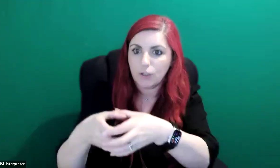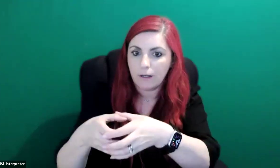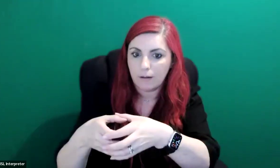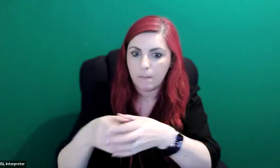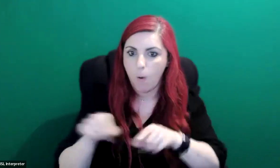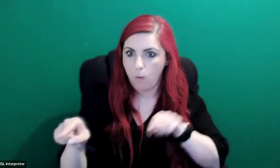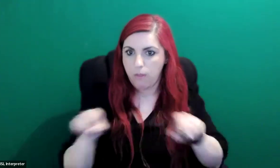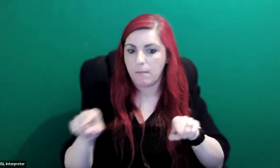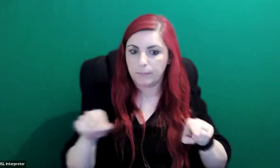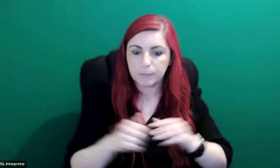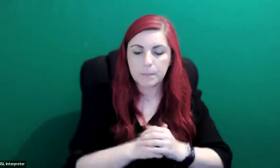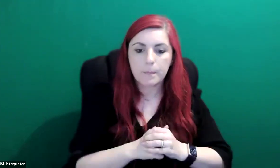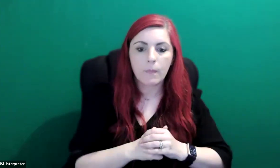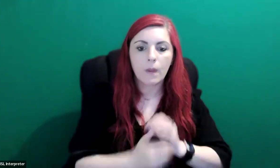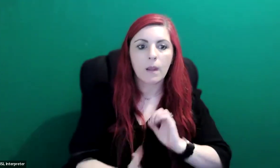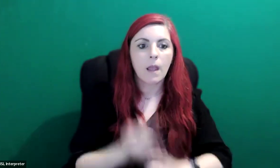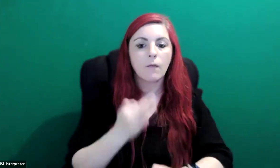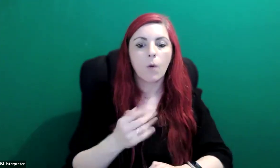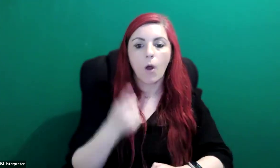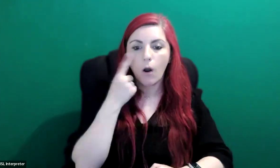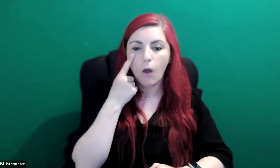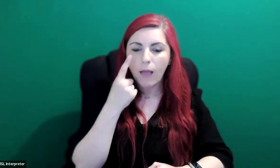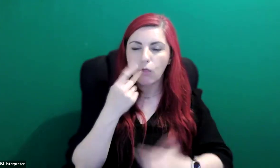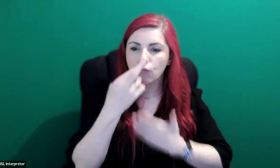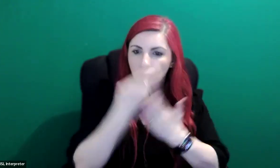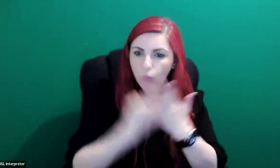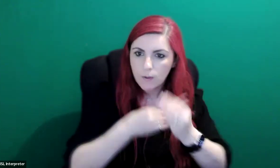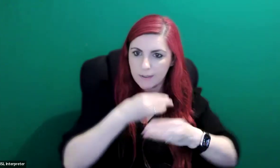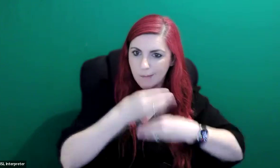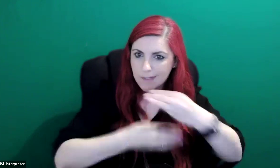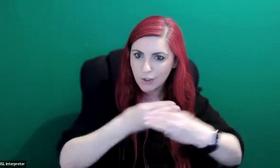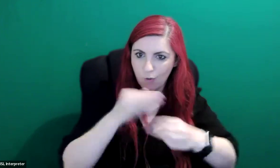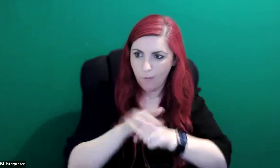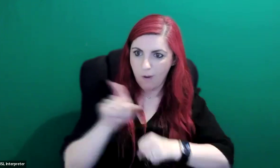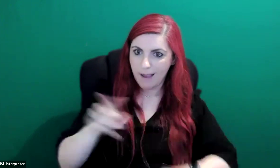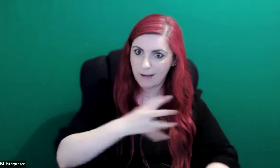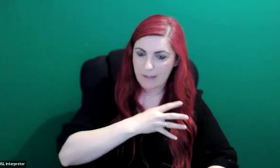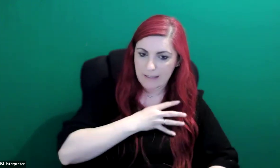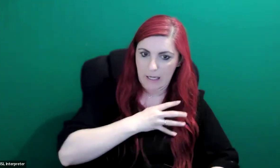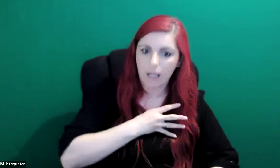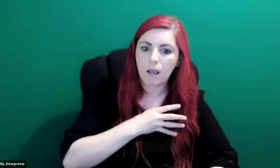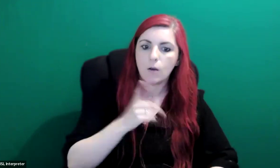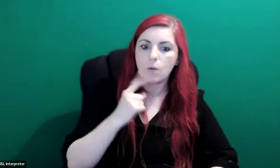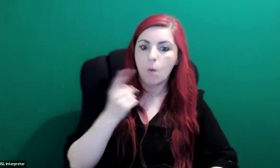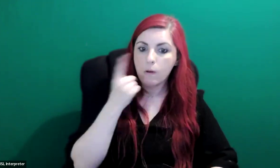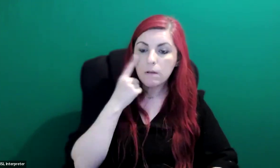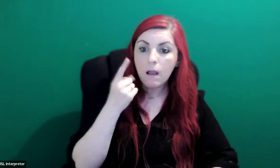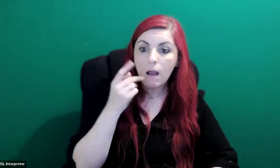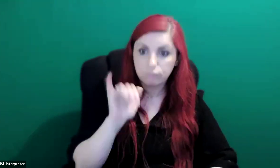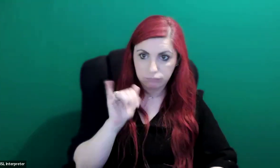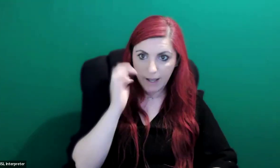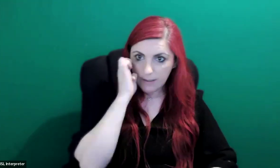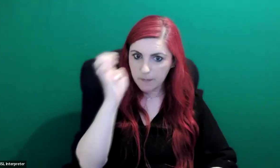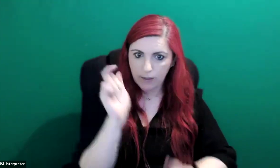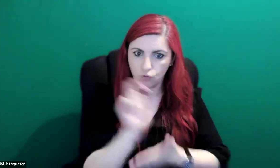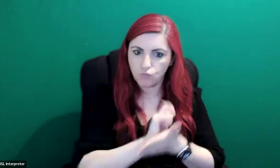And if you look at the rules of procedure of the CRPD committee, you will see that it is expected that written